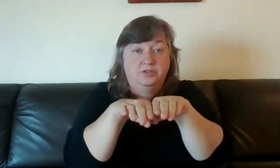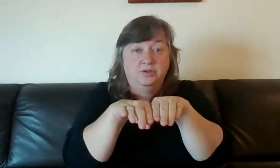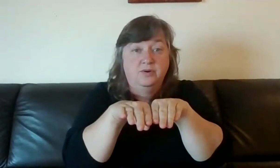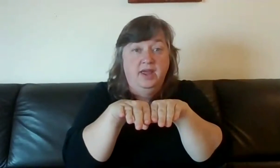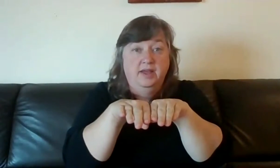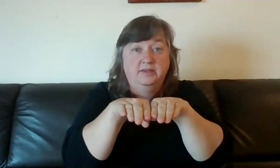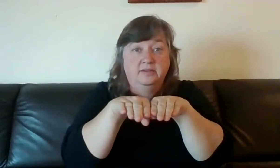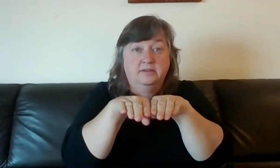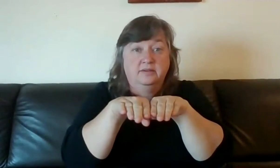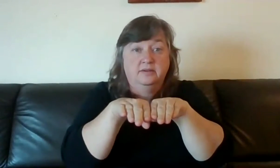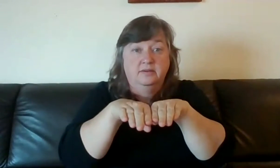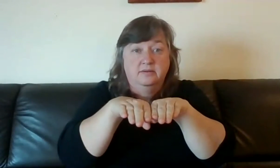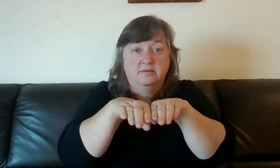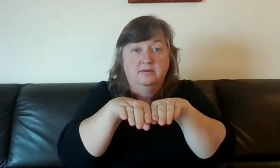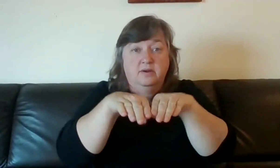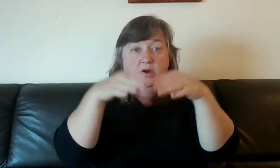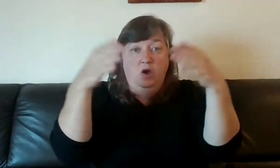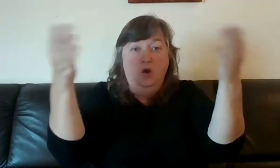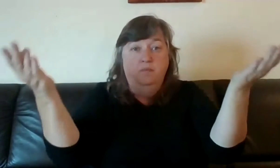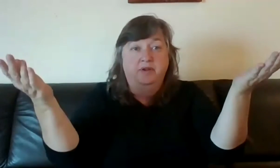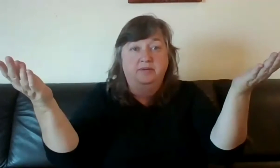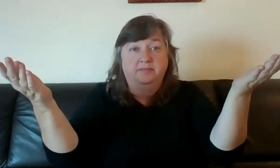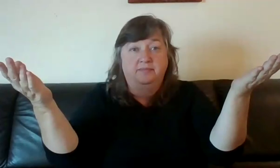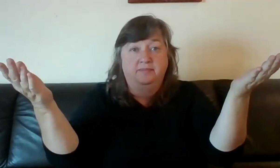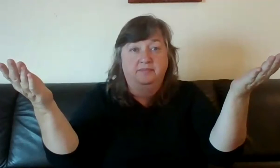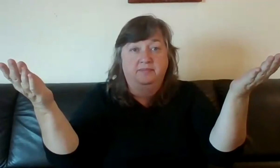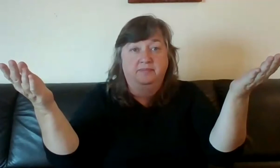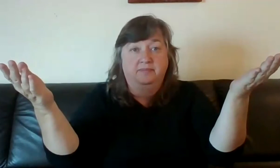2 hands, open.